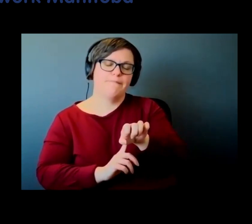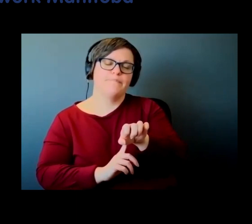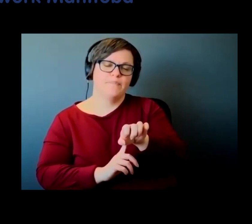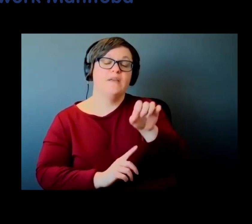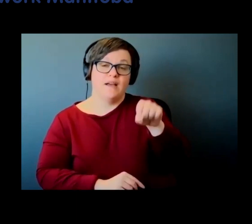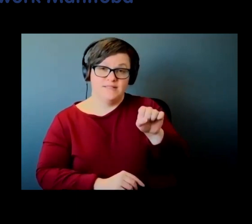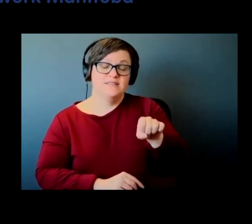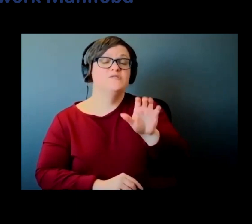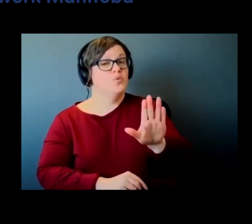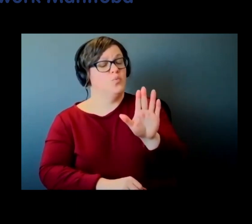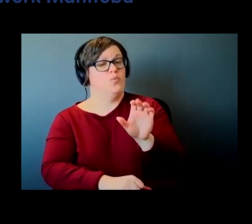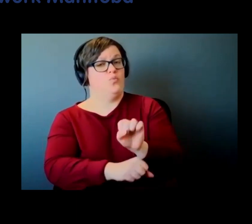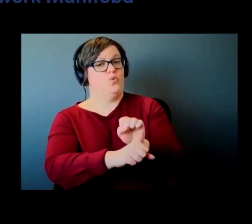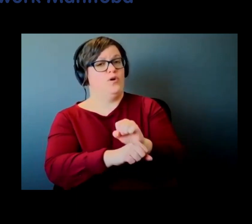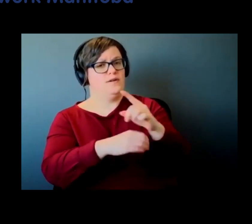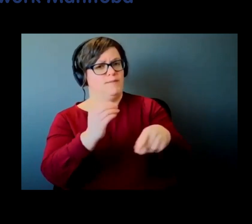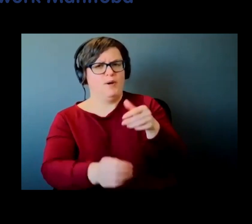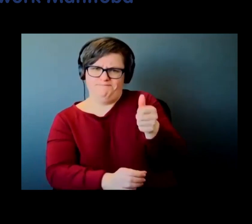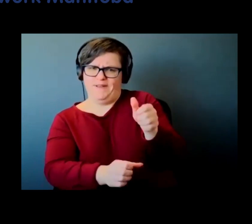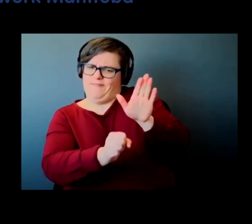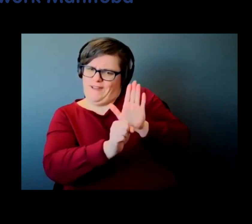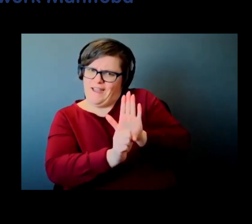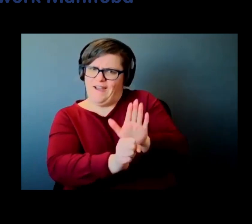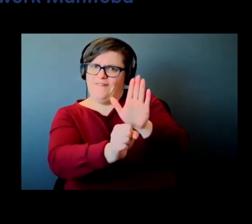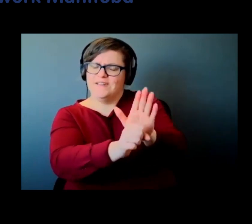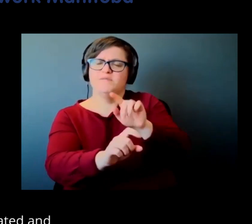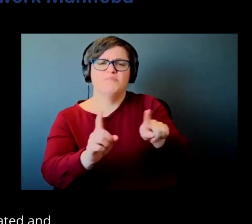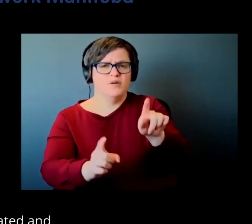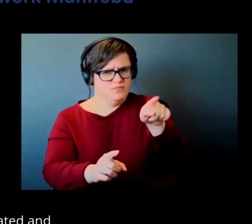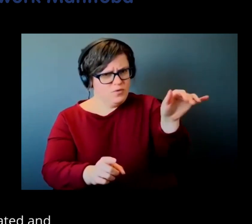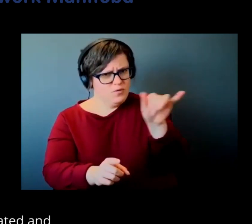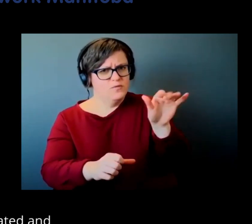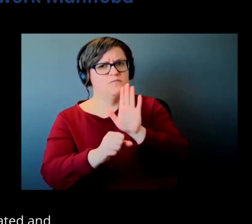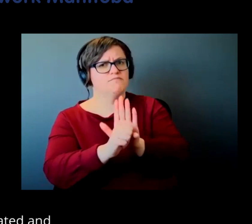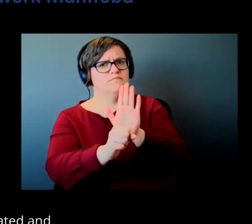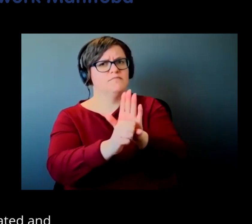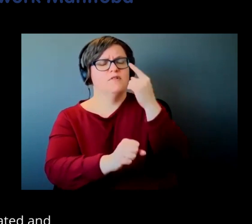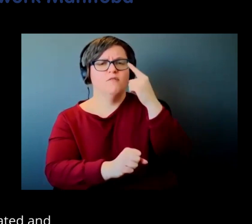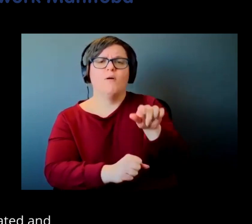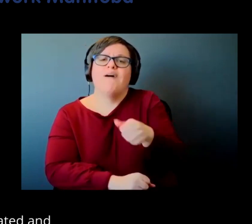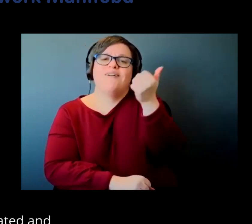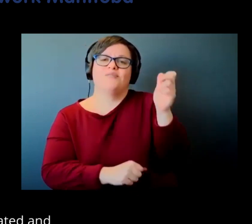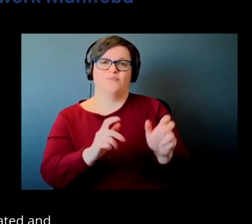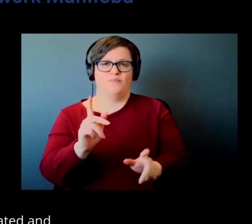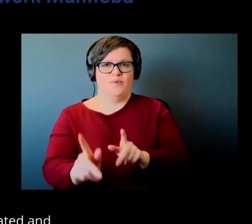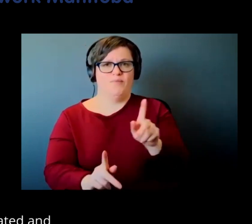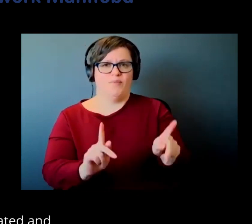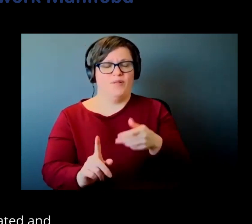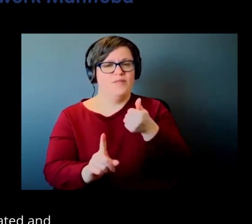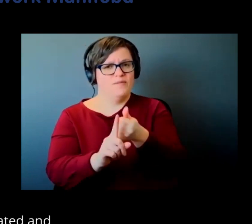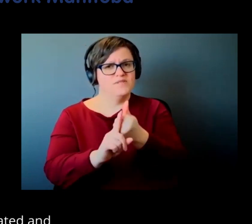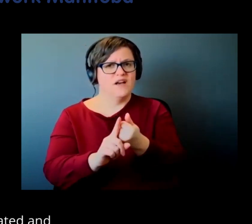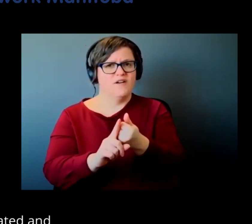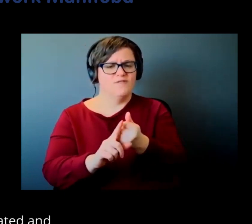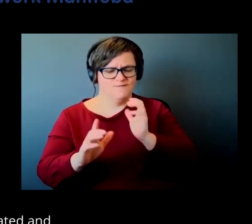about self-advocacy, and you're also advocating for others who feel isolated